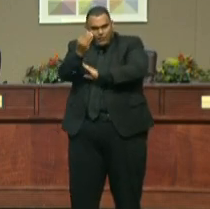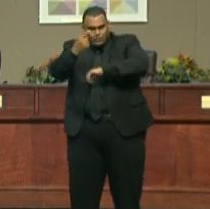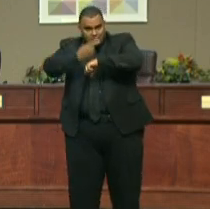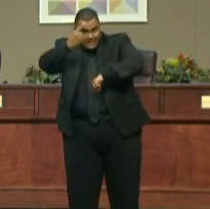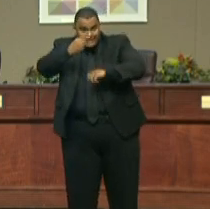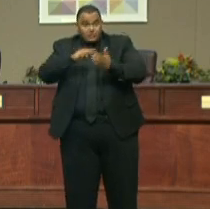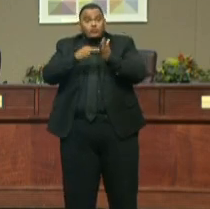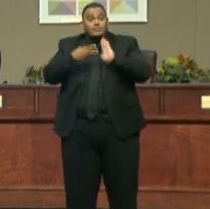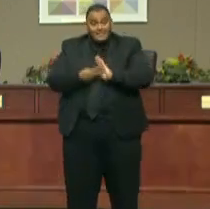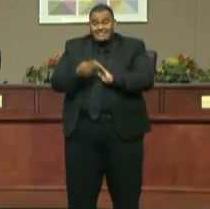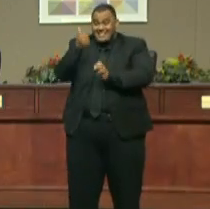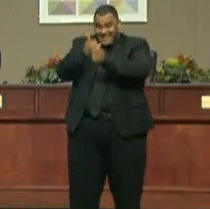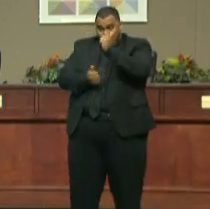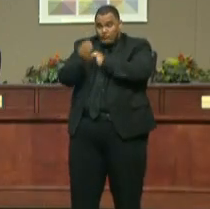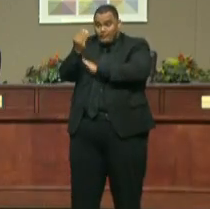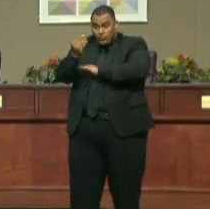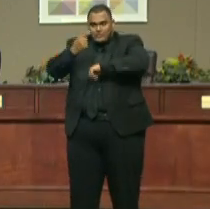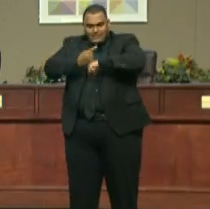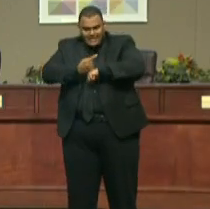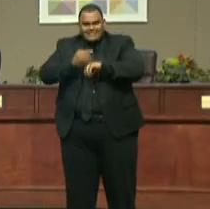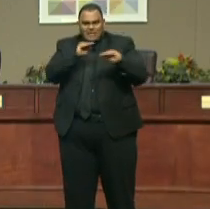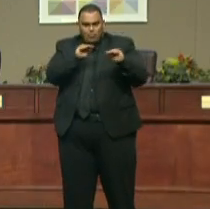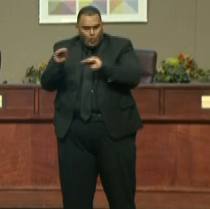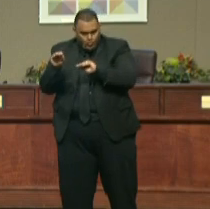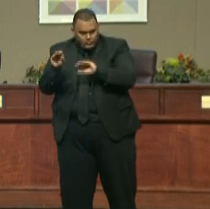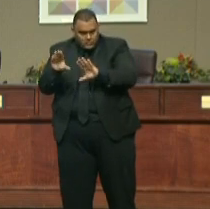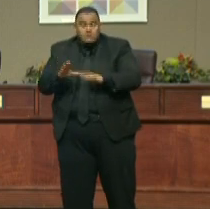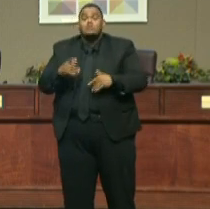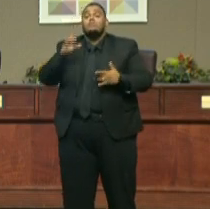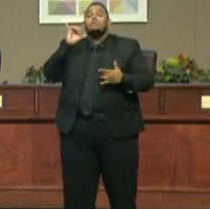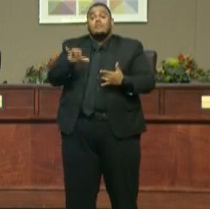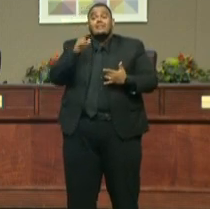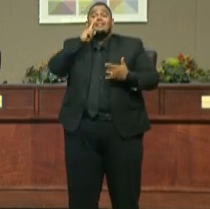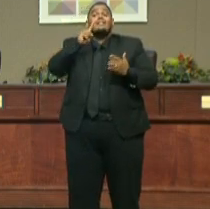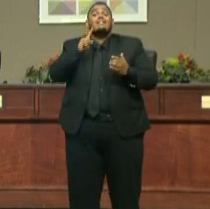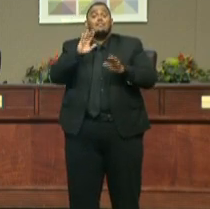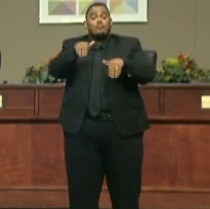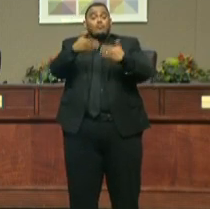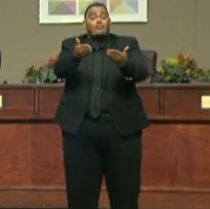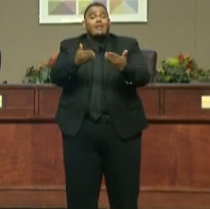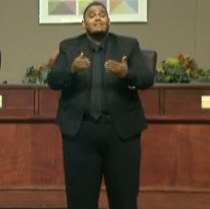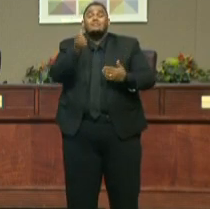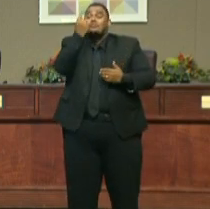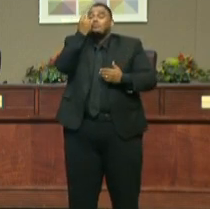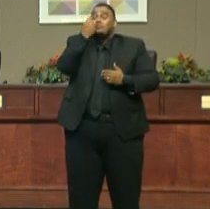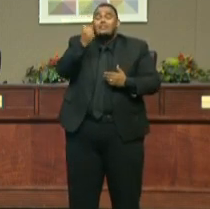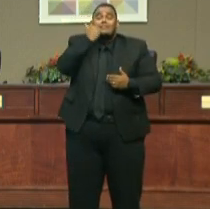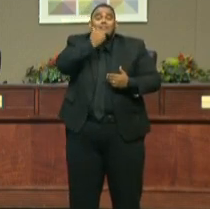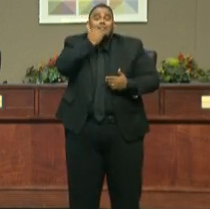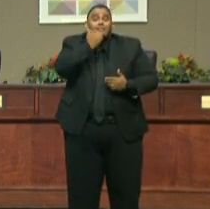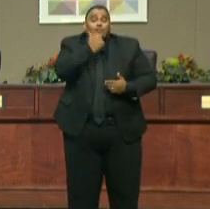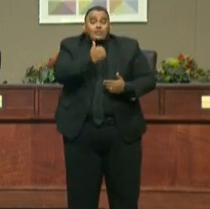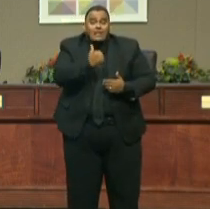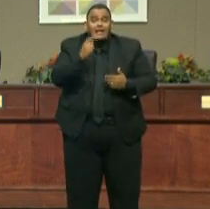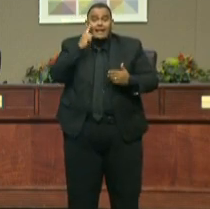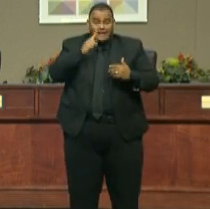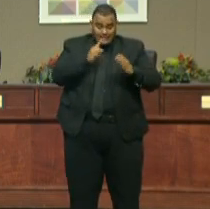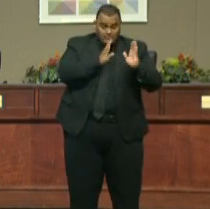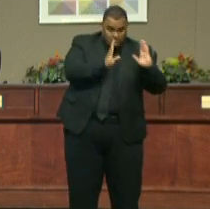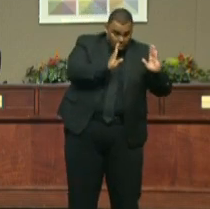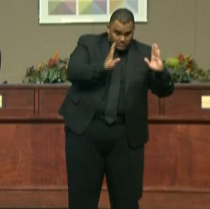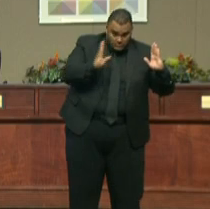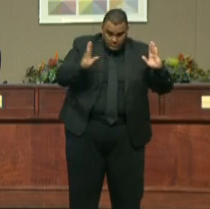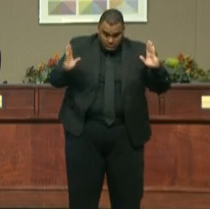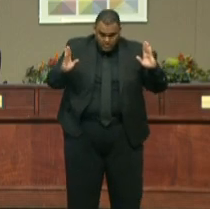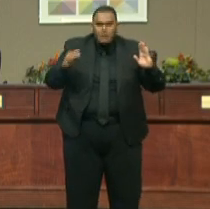days, and it gives me the ability to understand daily, but also within the 14-day period,